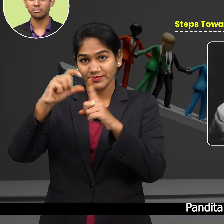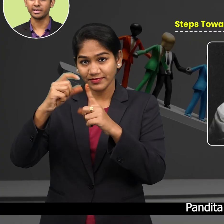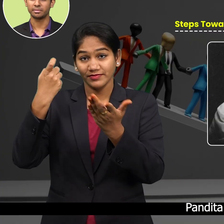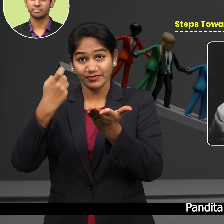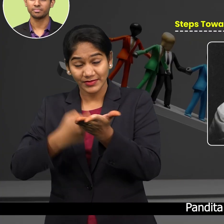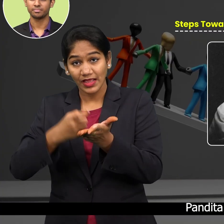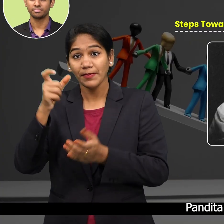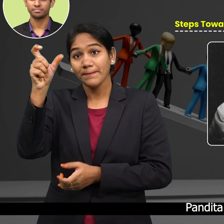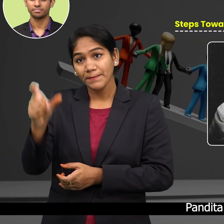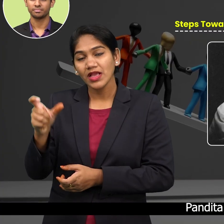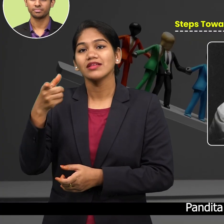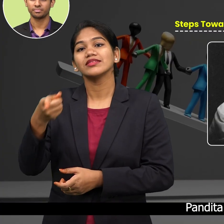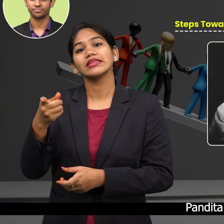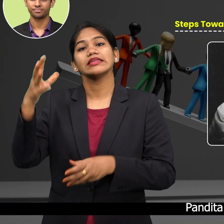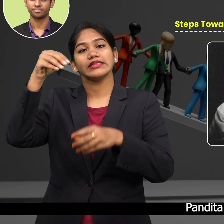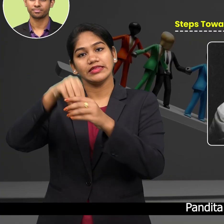Pandita Ramabai.